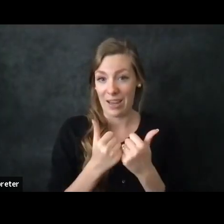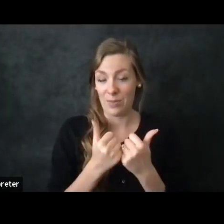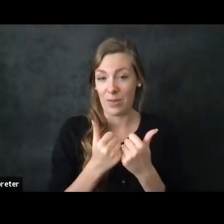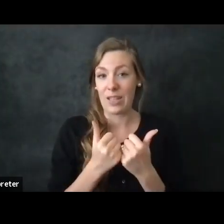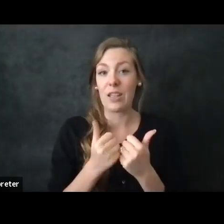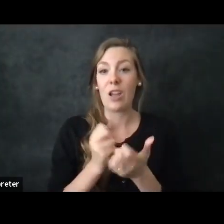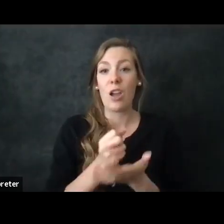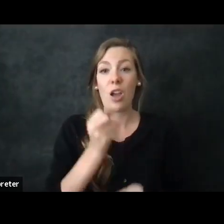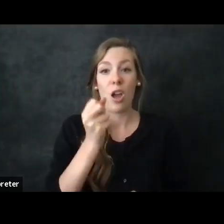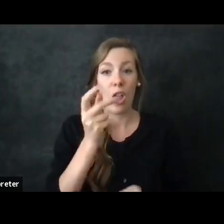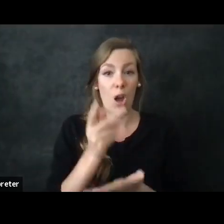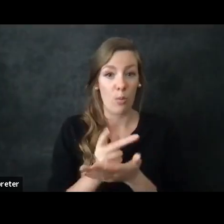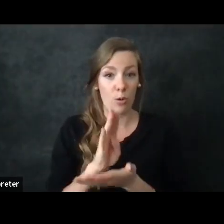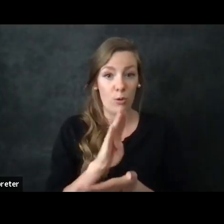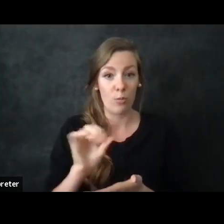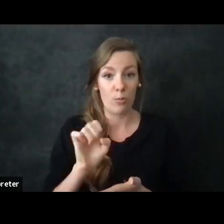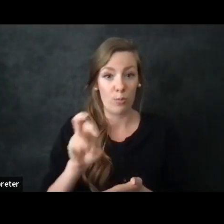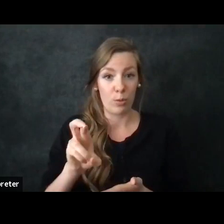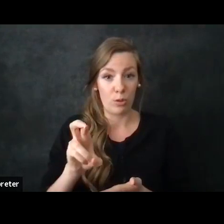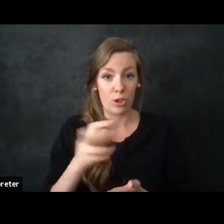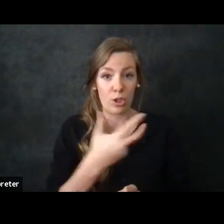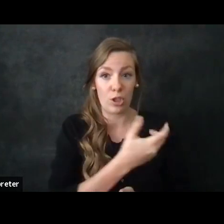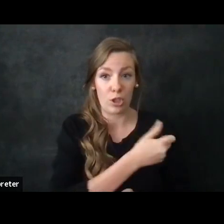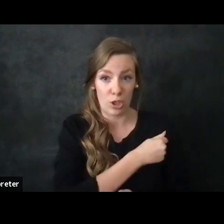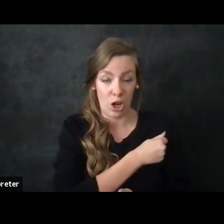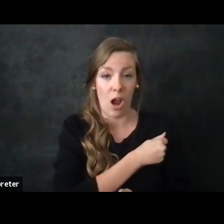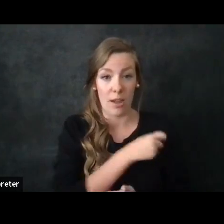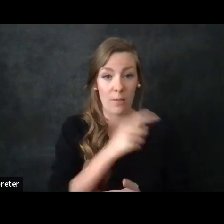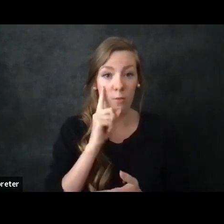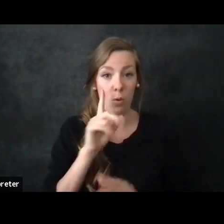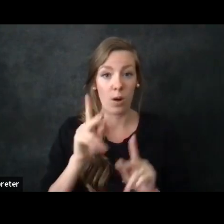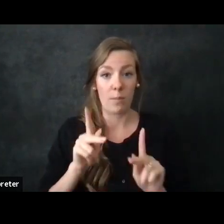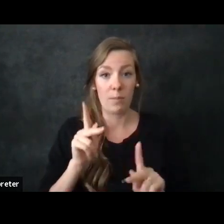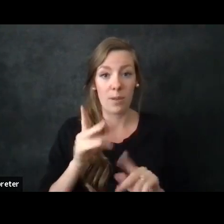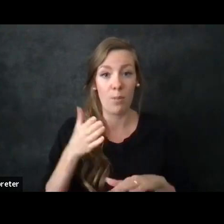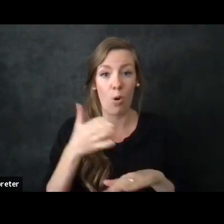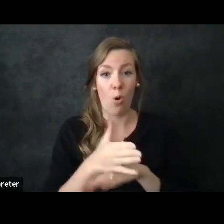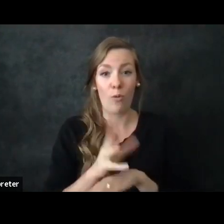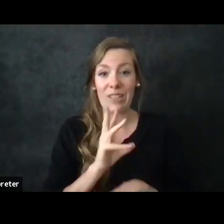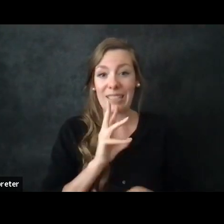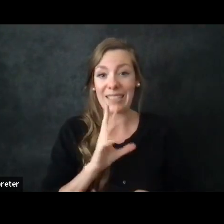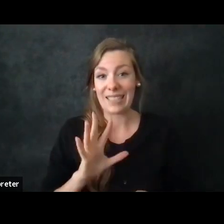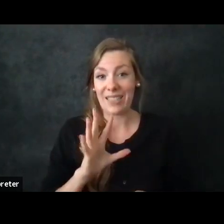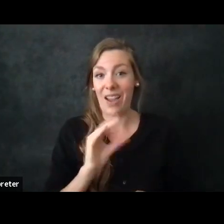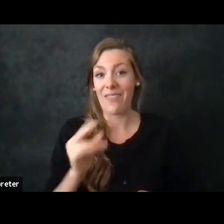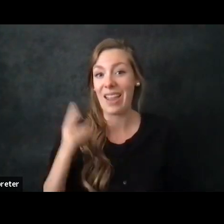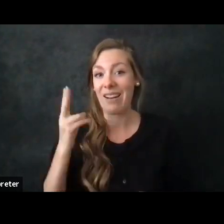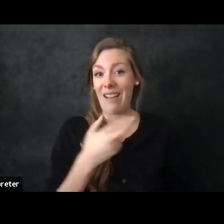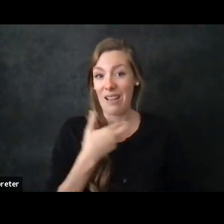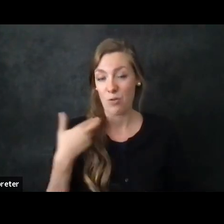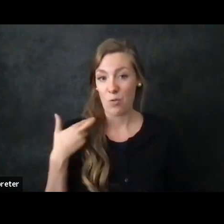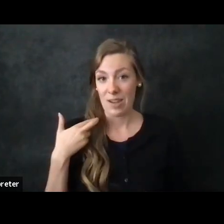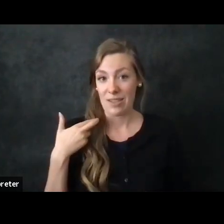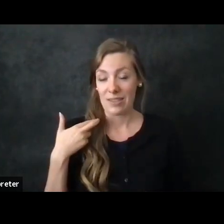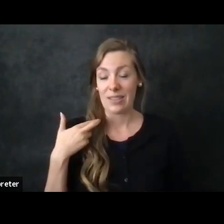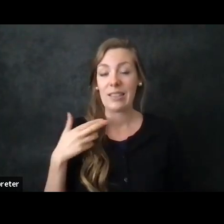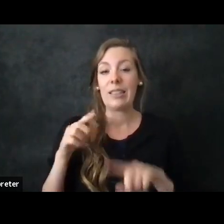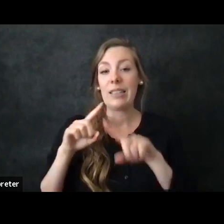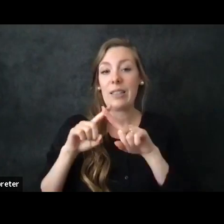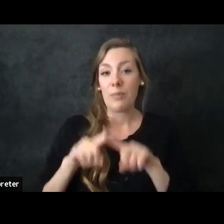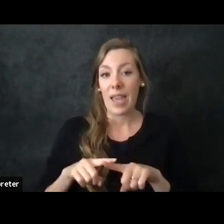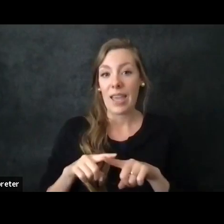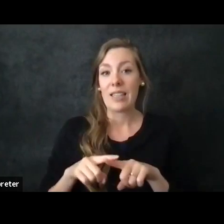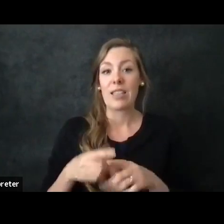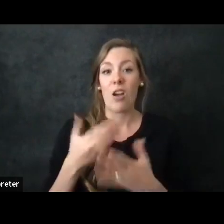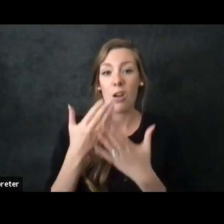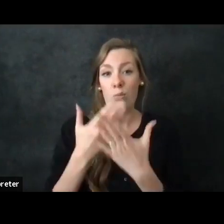booster shots for the Pfizer vaccine for people 65 and older and other high-risk Americans. They did this based on evidence that showed that